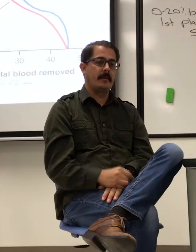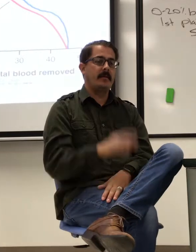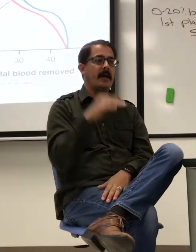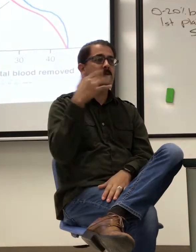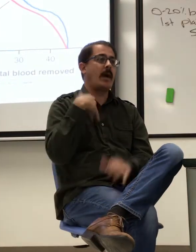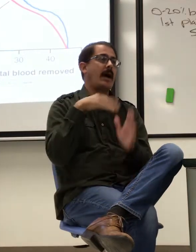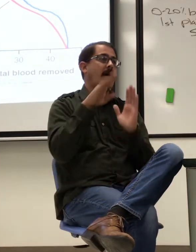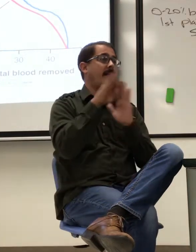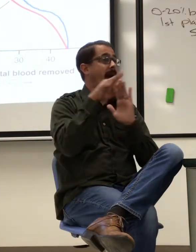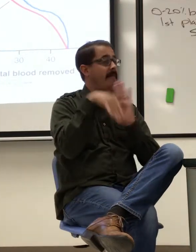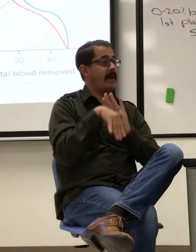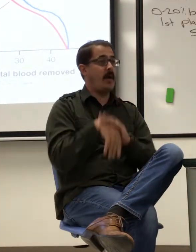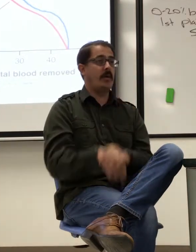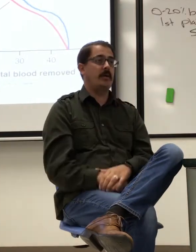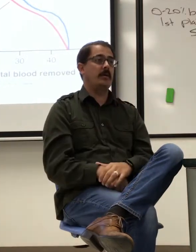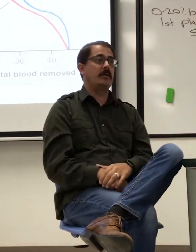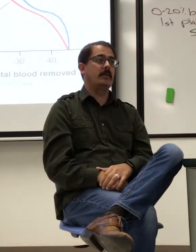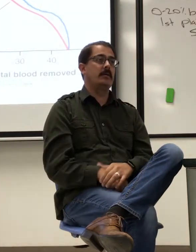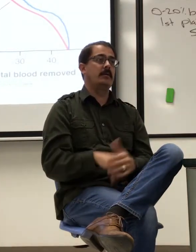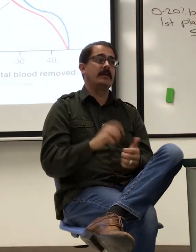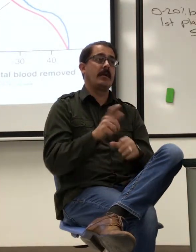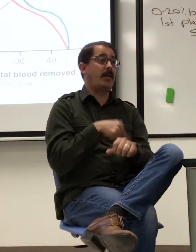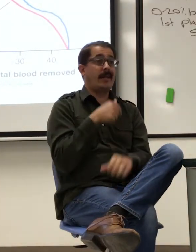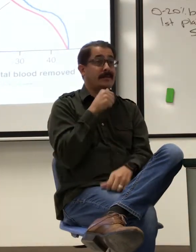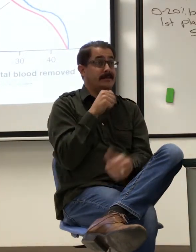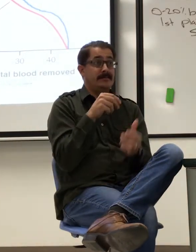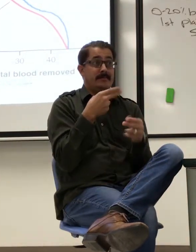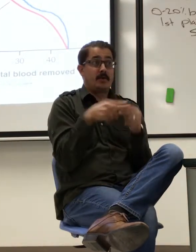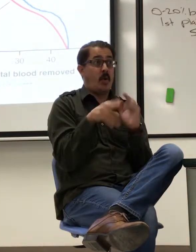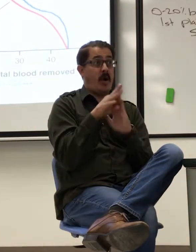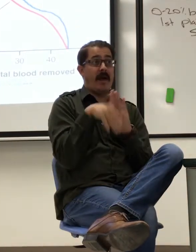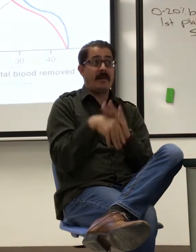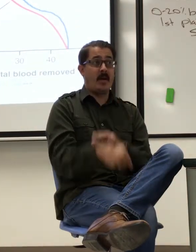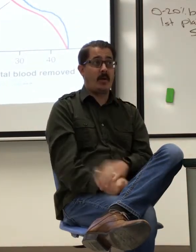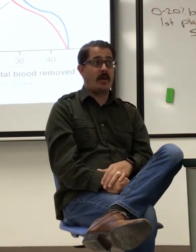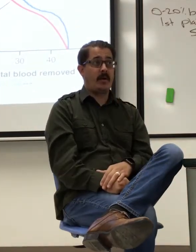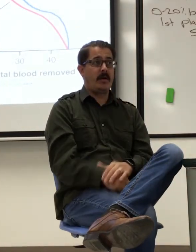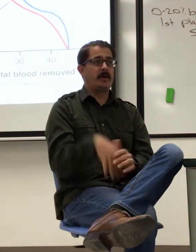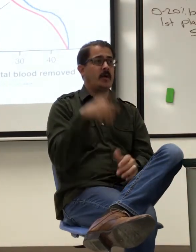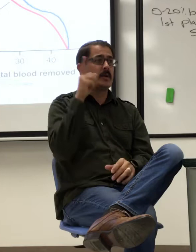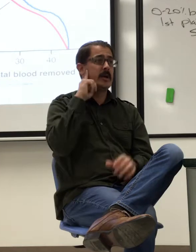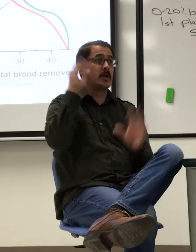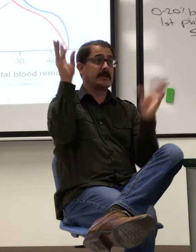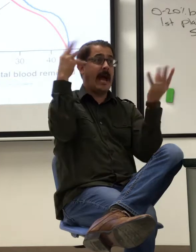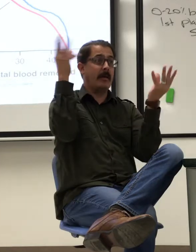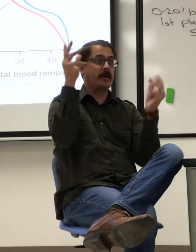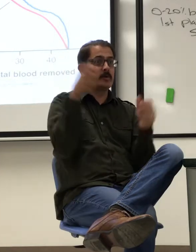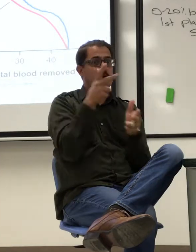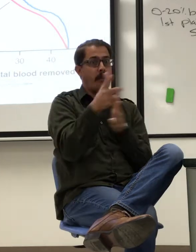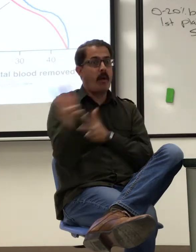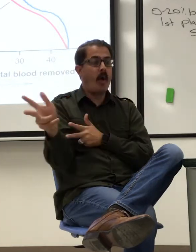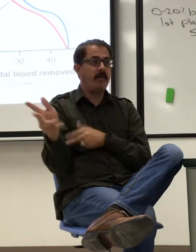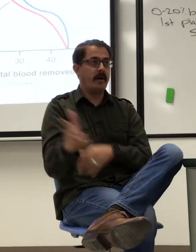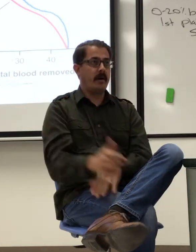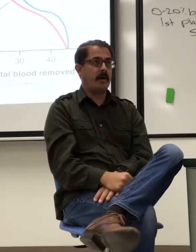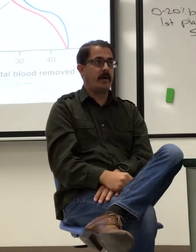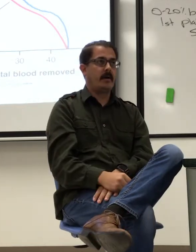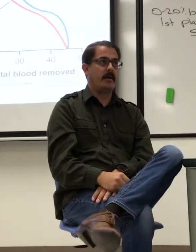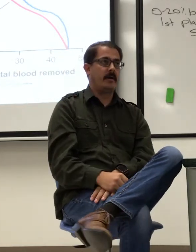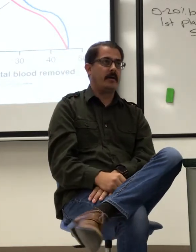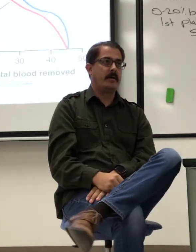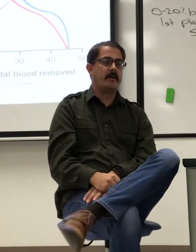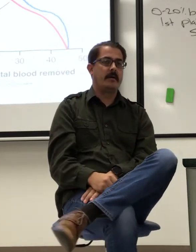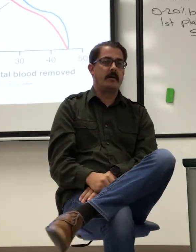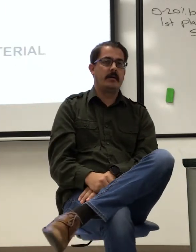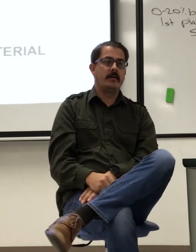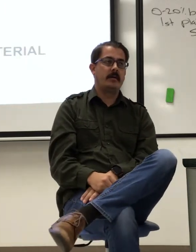half an hour. That's how long it takes. That's not very long. That's why when you hear the siren, you're supposed to pull over, right? Now